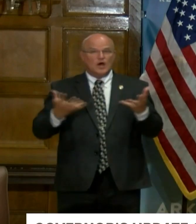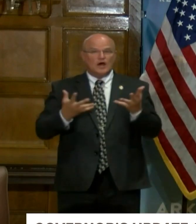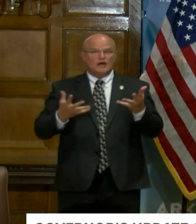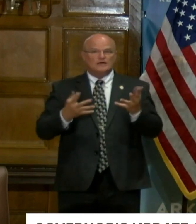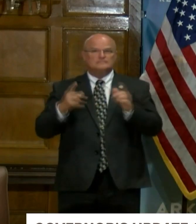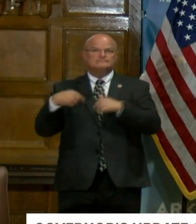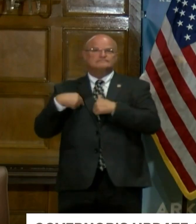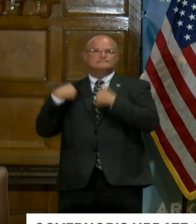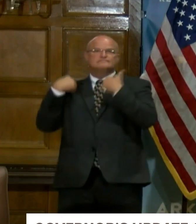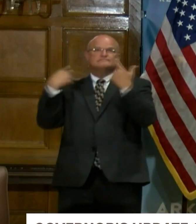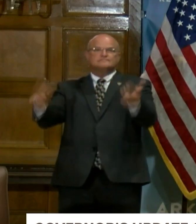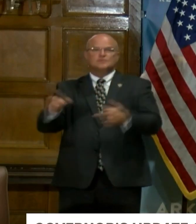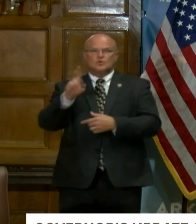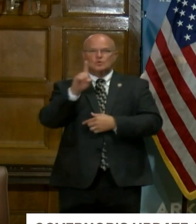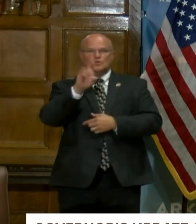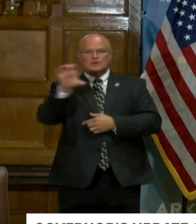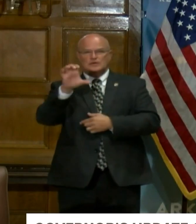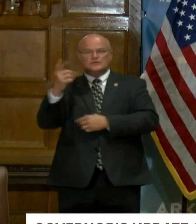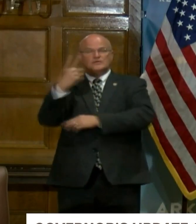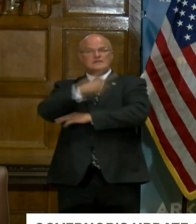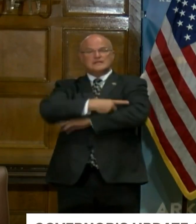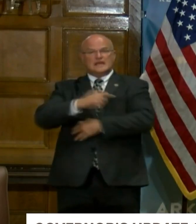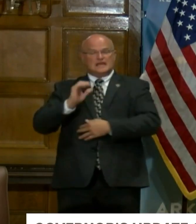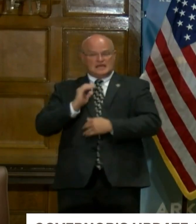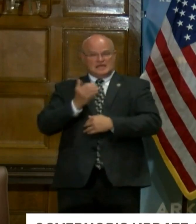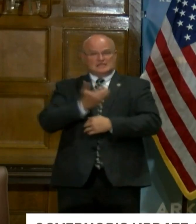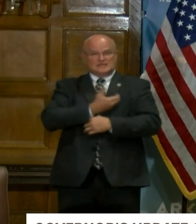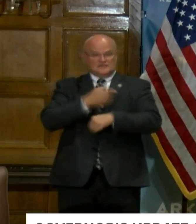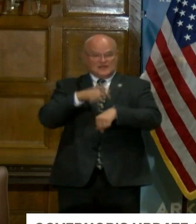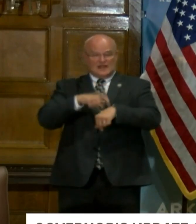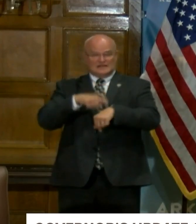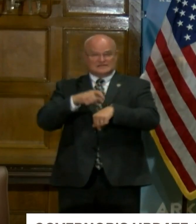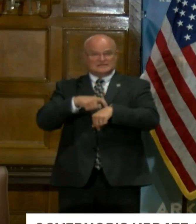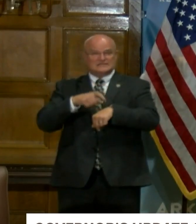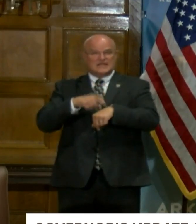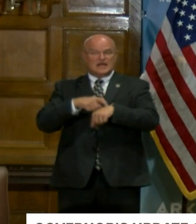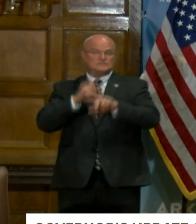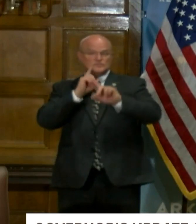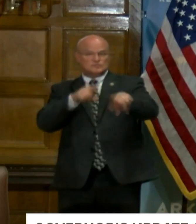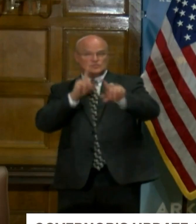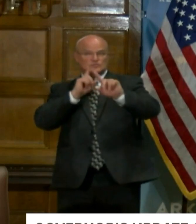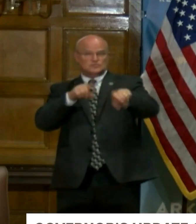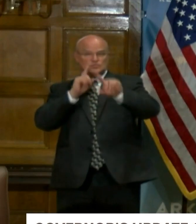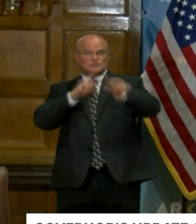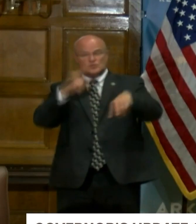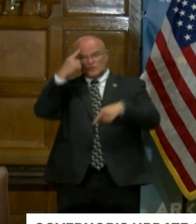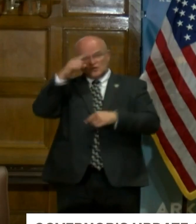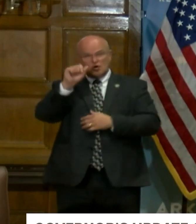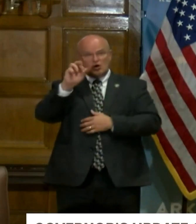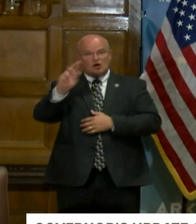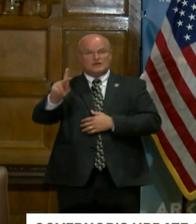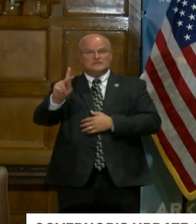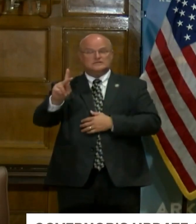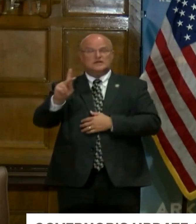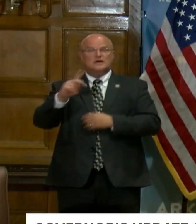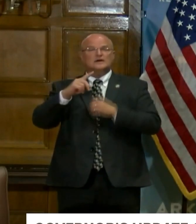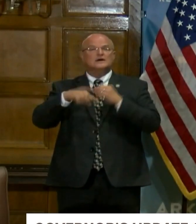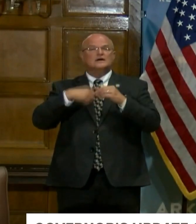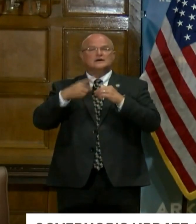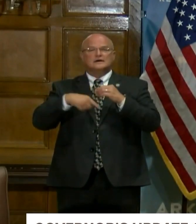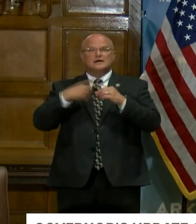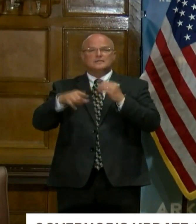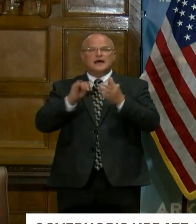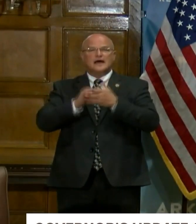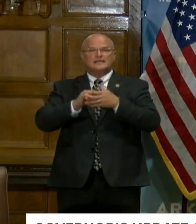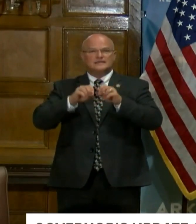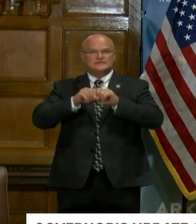It has been 100 days of our time spent reporting to Arkansas on